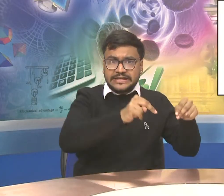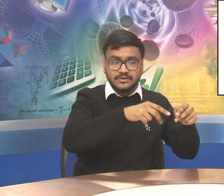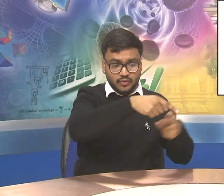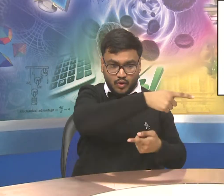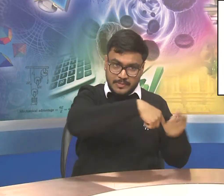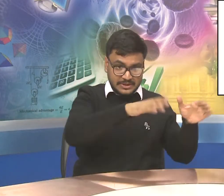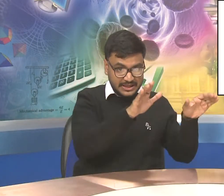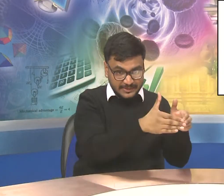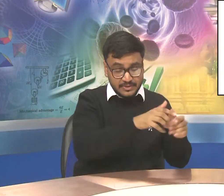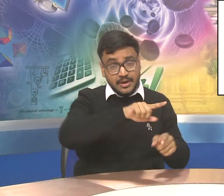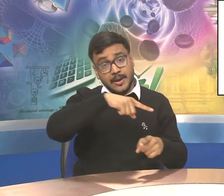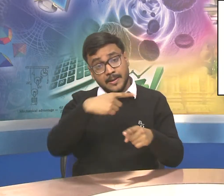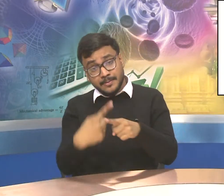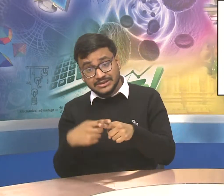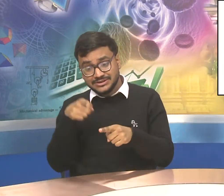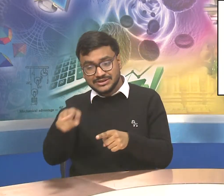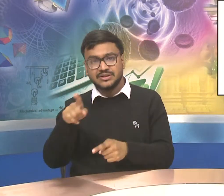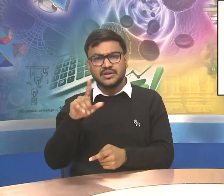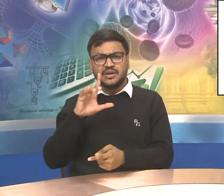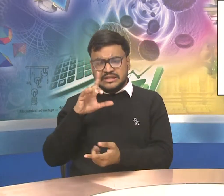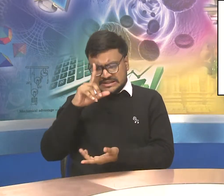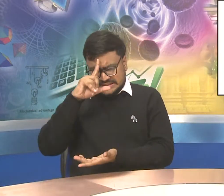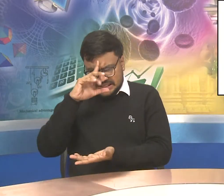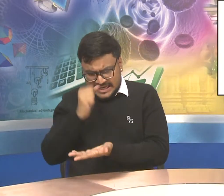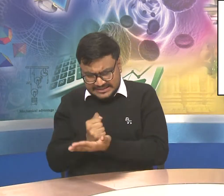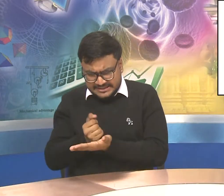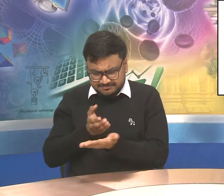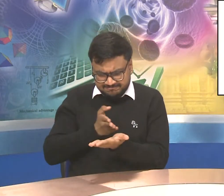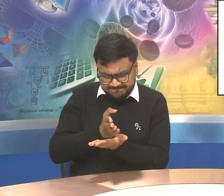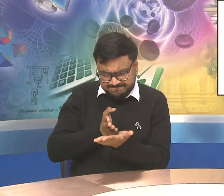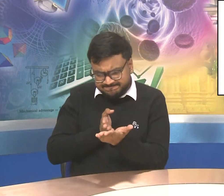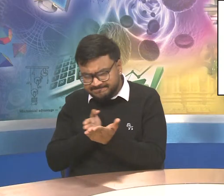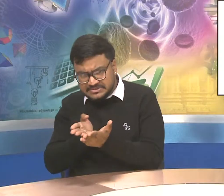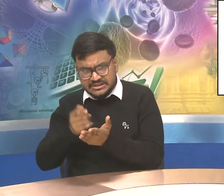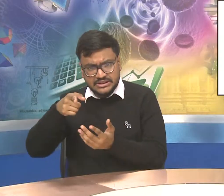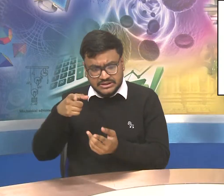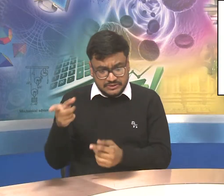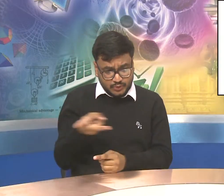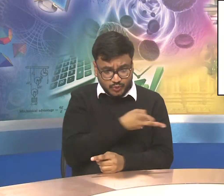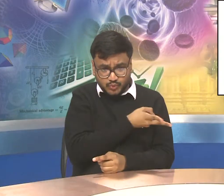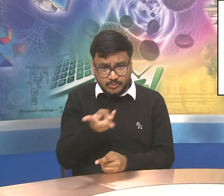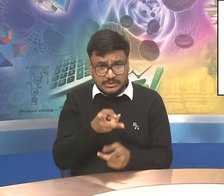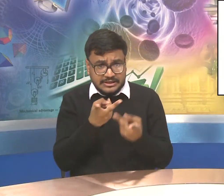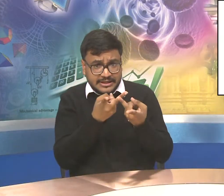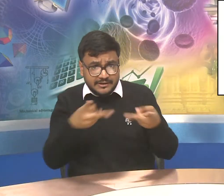libraries that is essential and desirable.